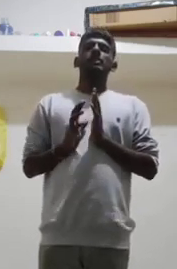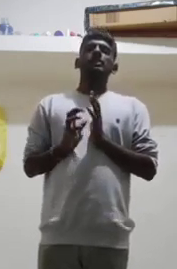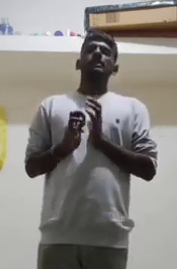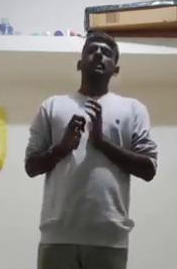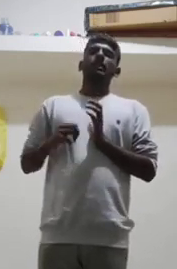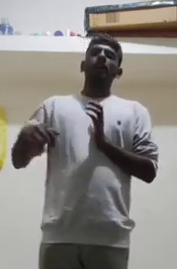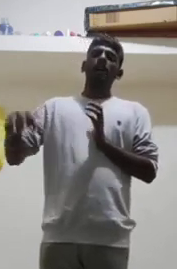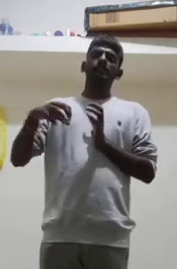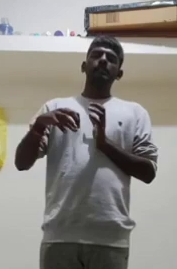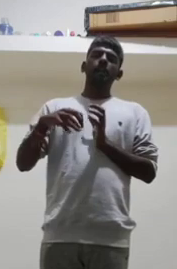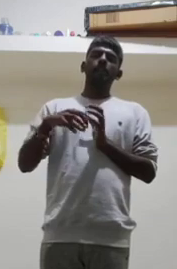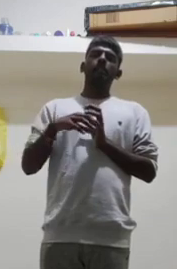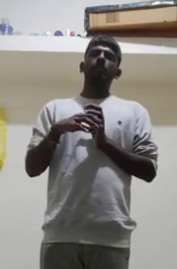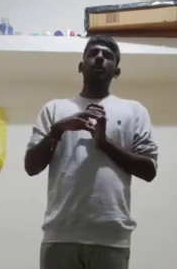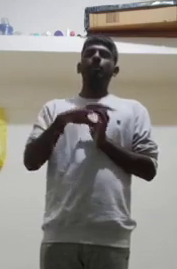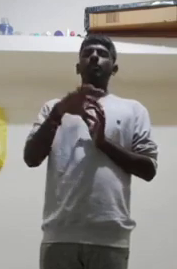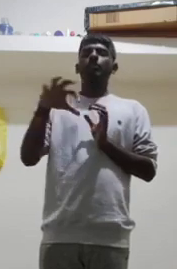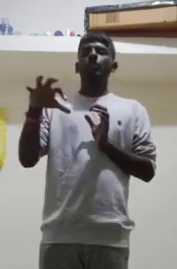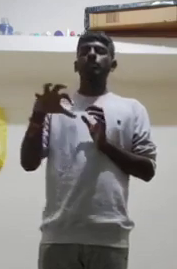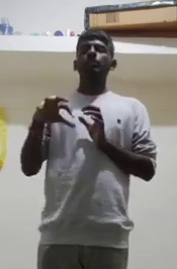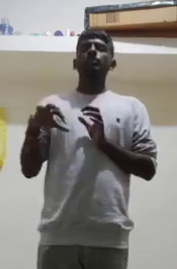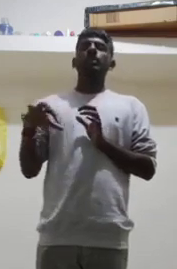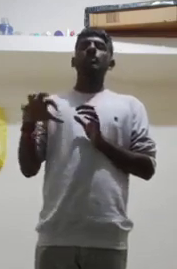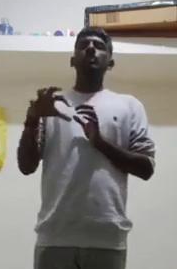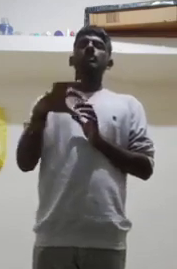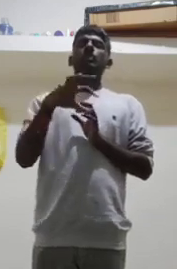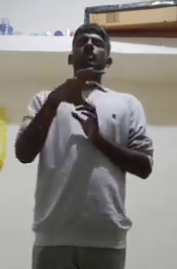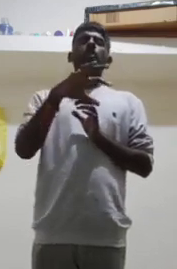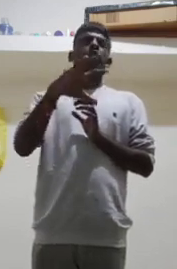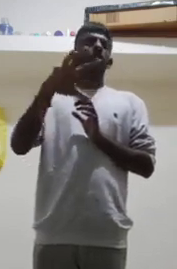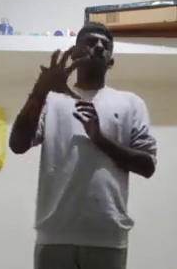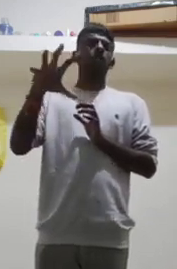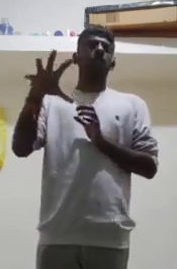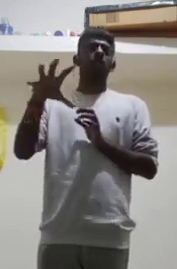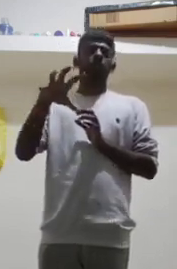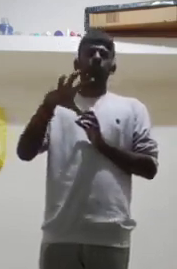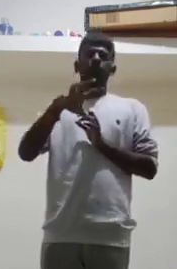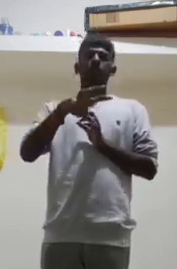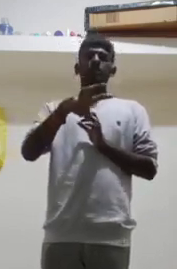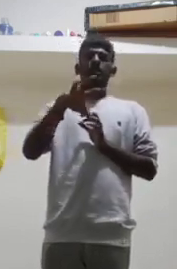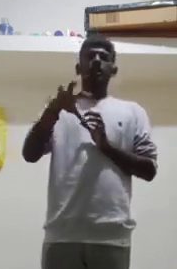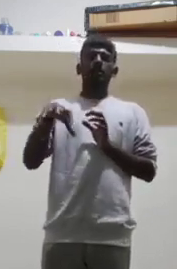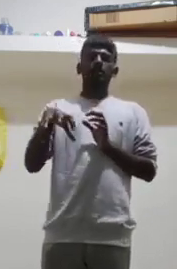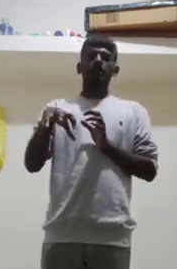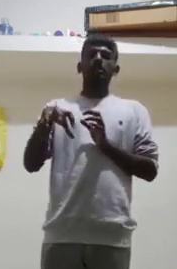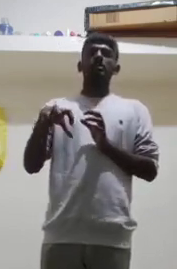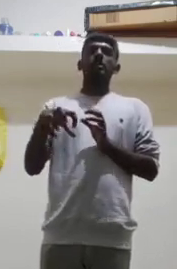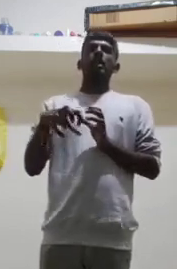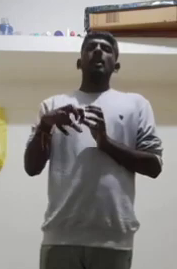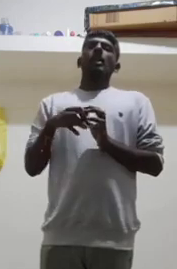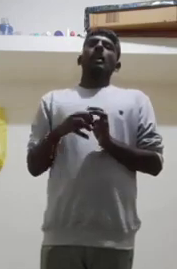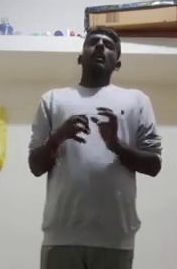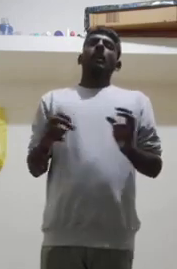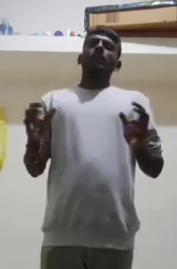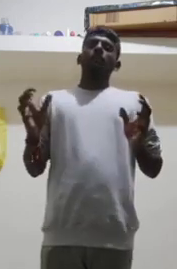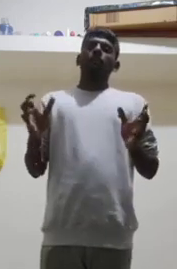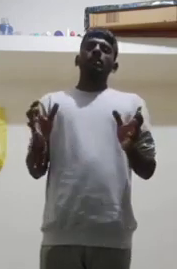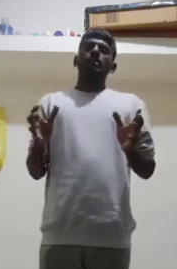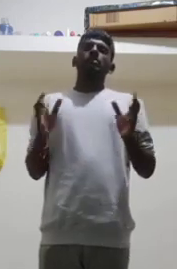contains class and couple of more keywords or we can say libraries, which is